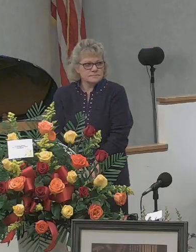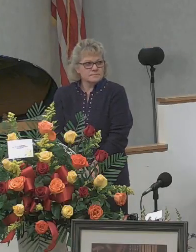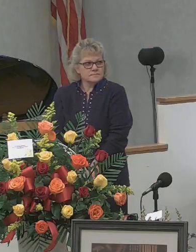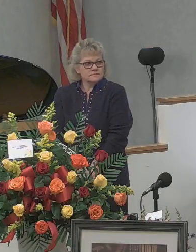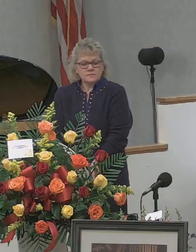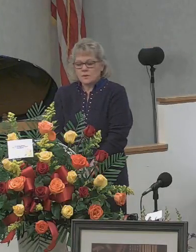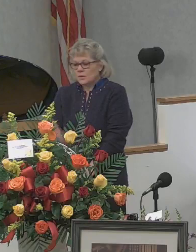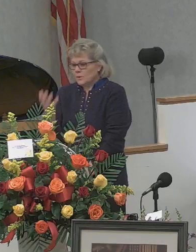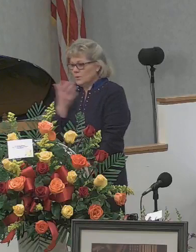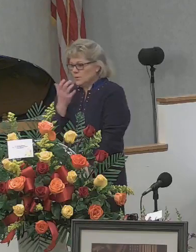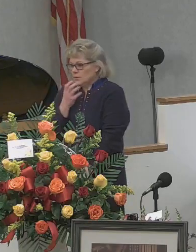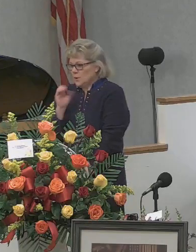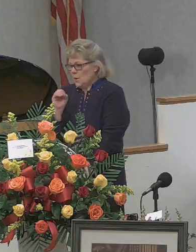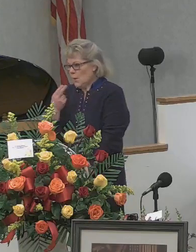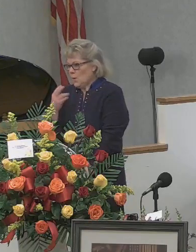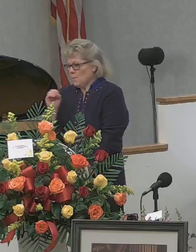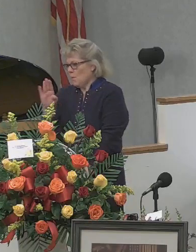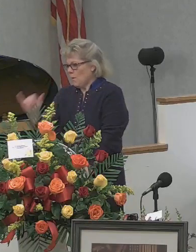Oh, boy.